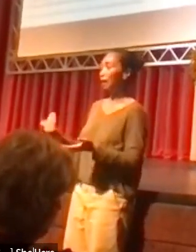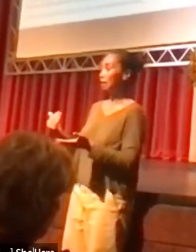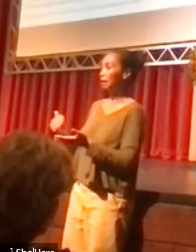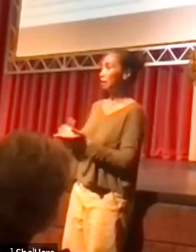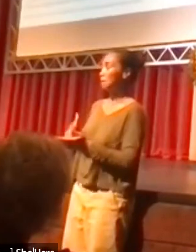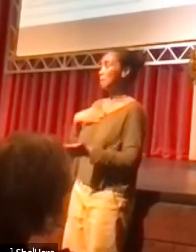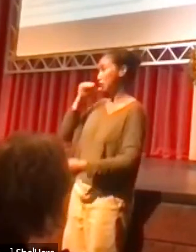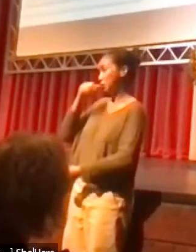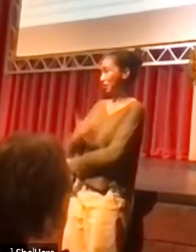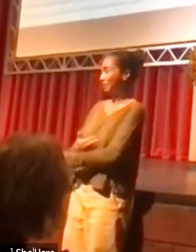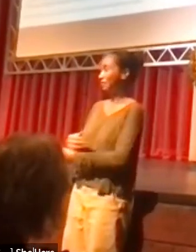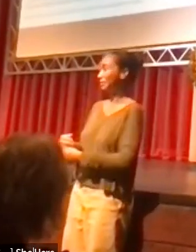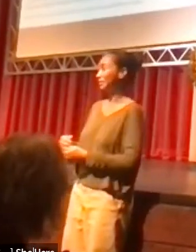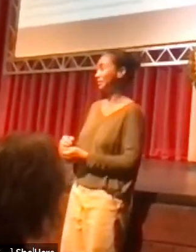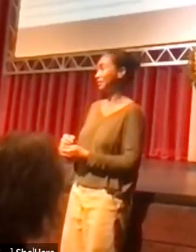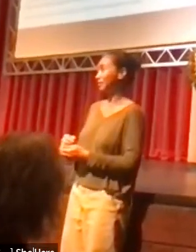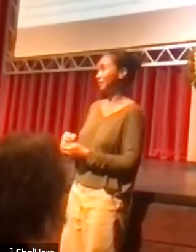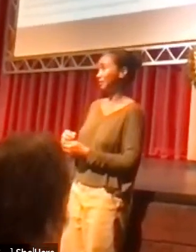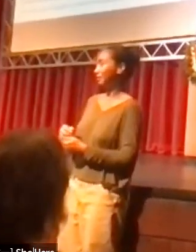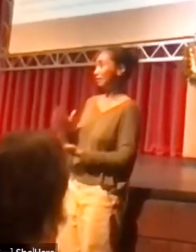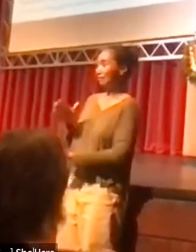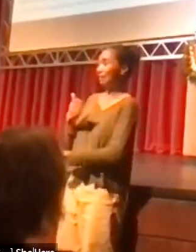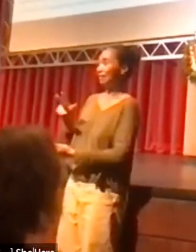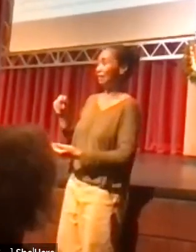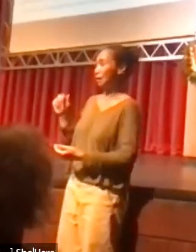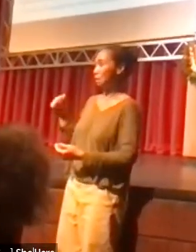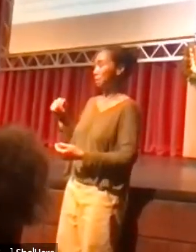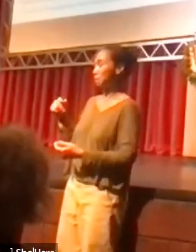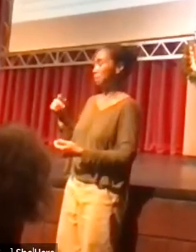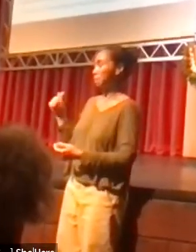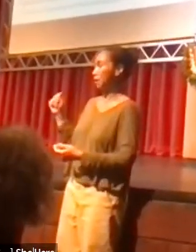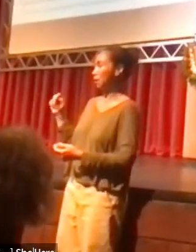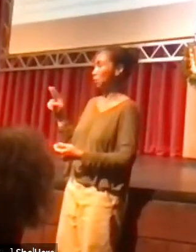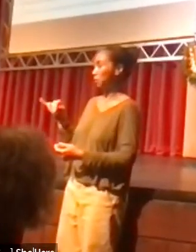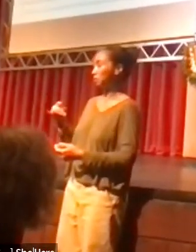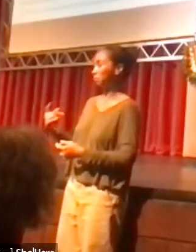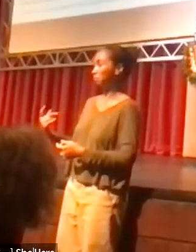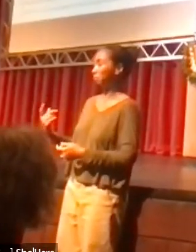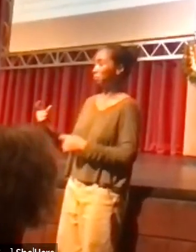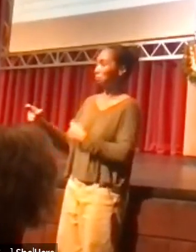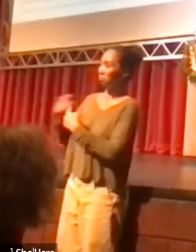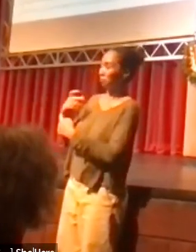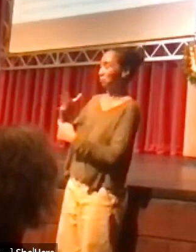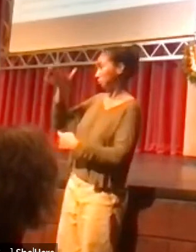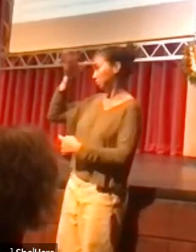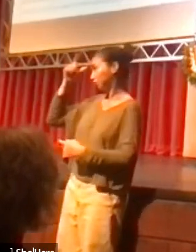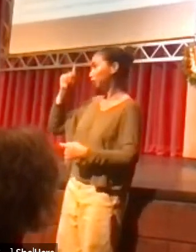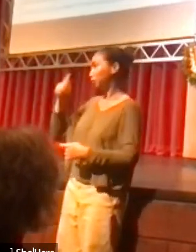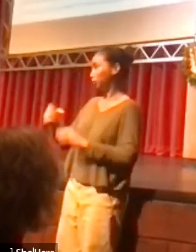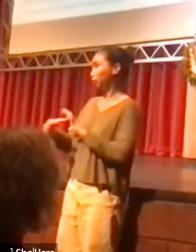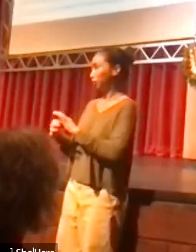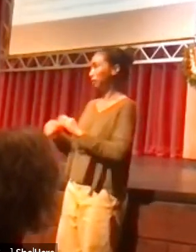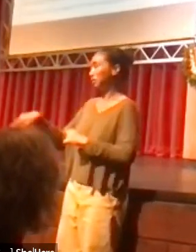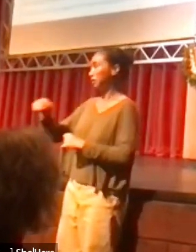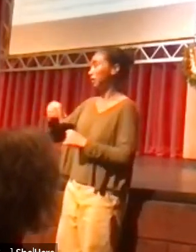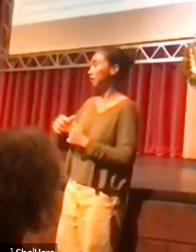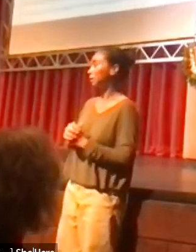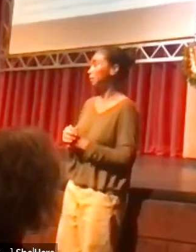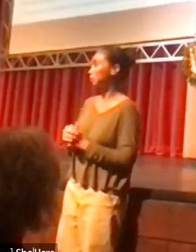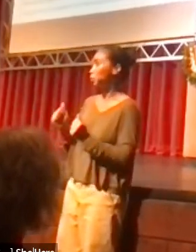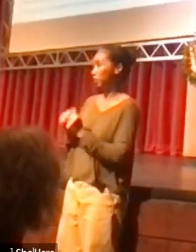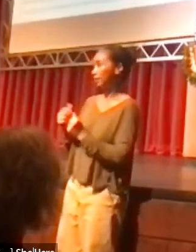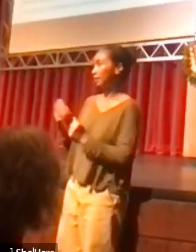Again, my daughter was in Rapa Nui and messaged me and said, perhaps we can kōrero to each other with